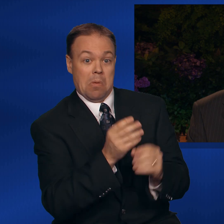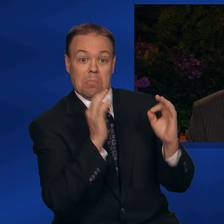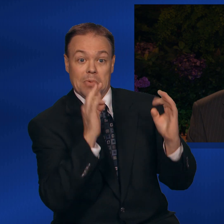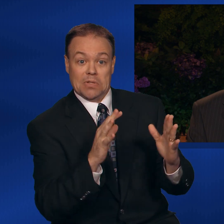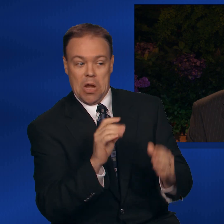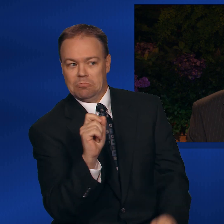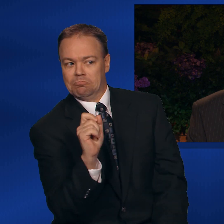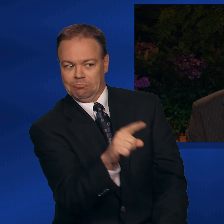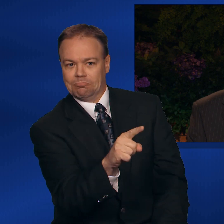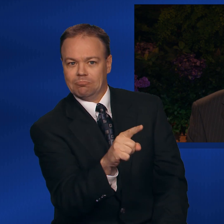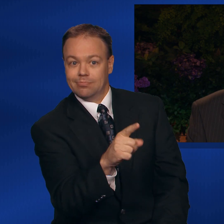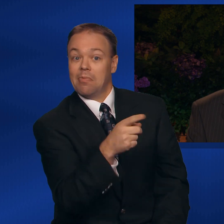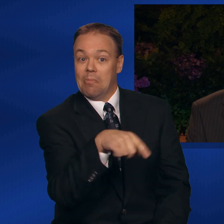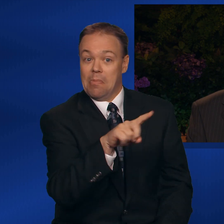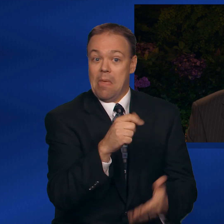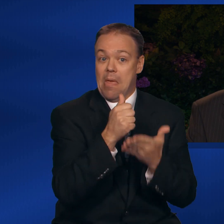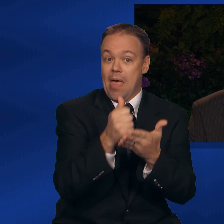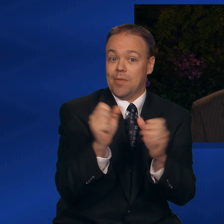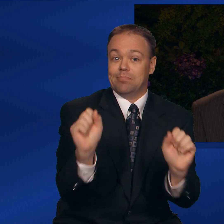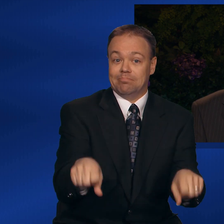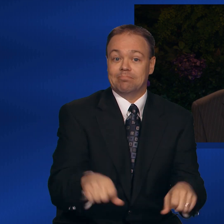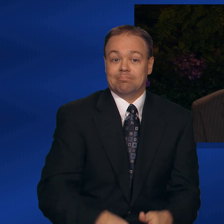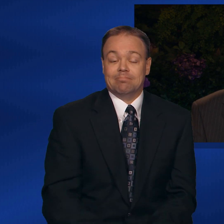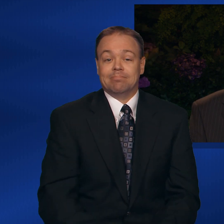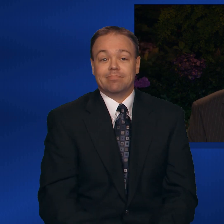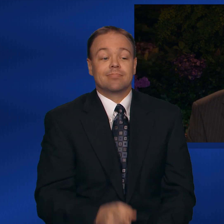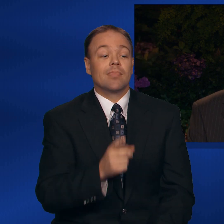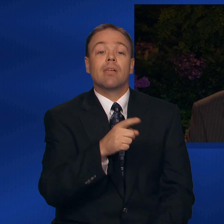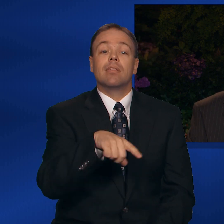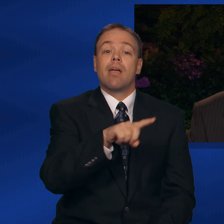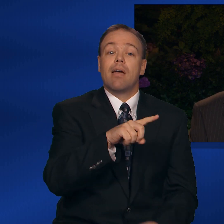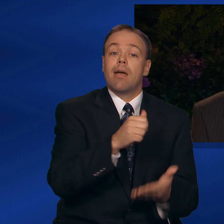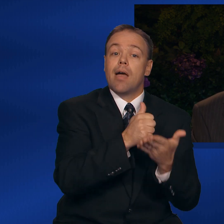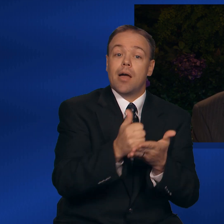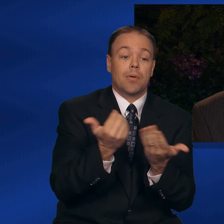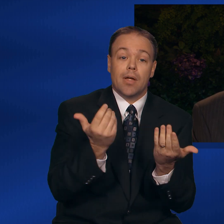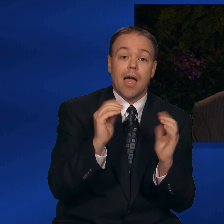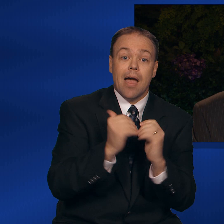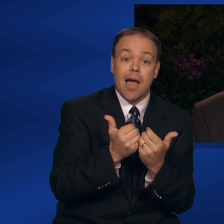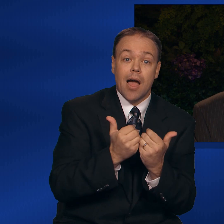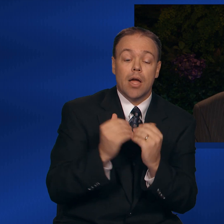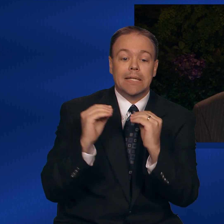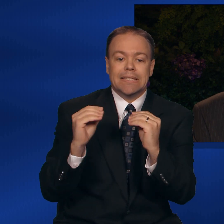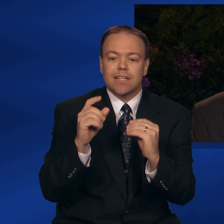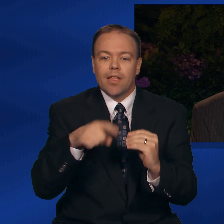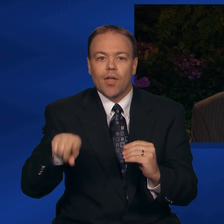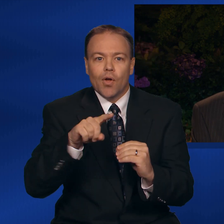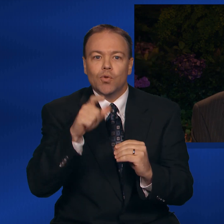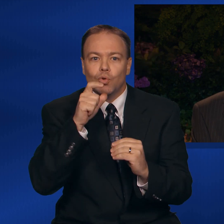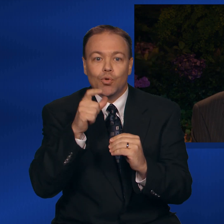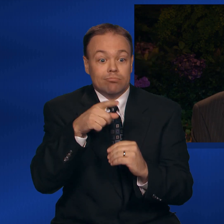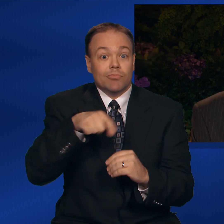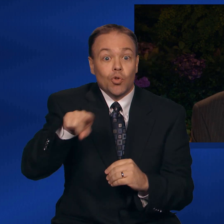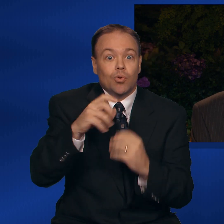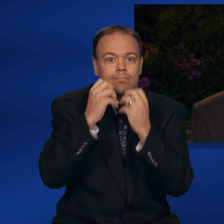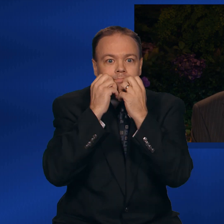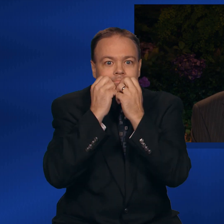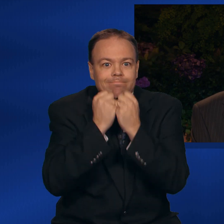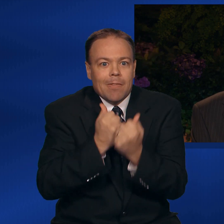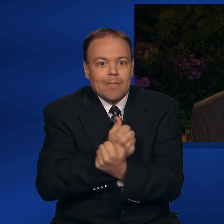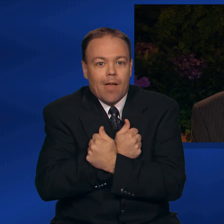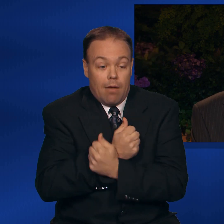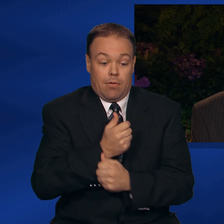missionaries. They can help you. They can also help by teaching your loved ones. We and